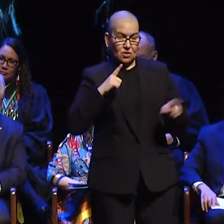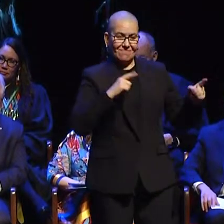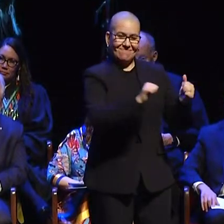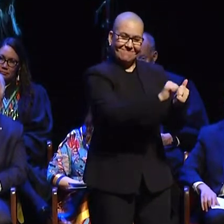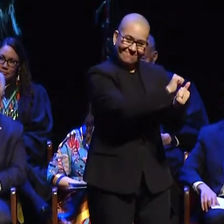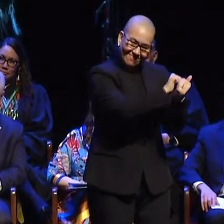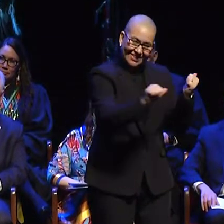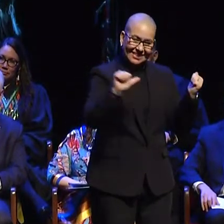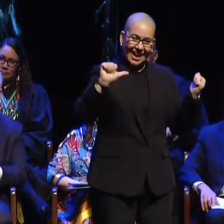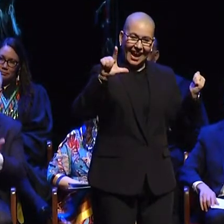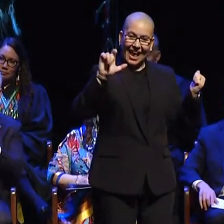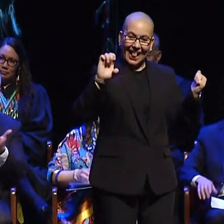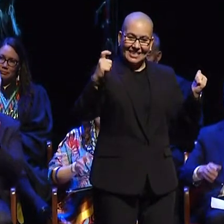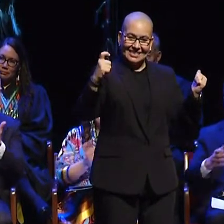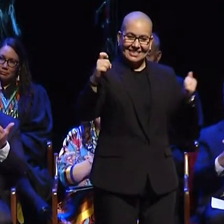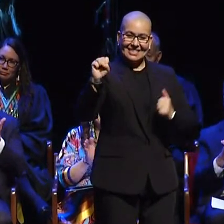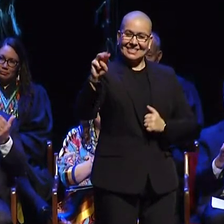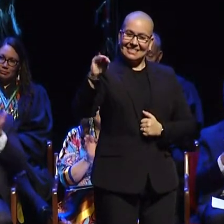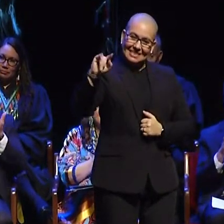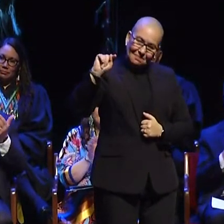Insulin Act.